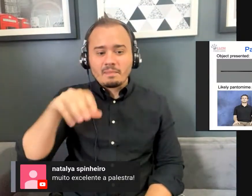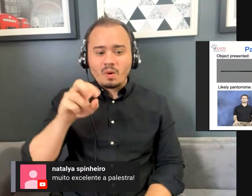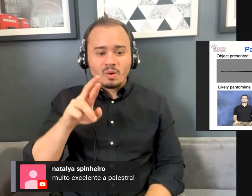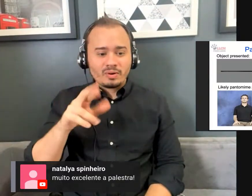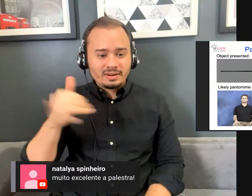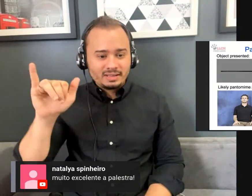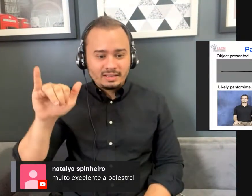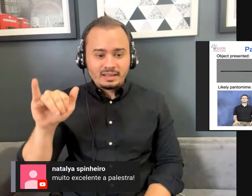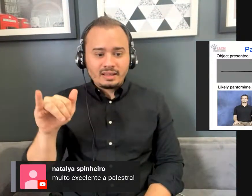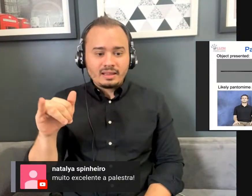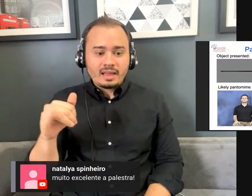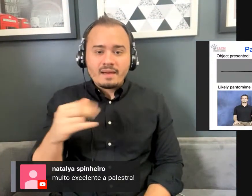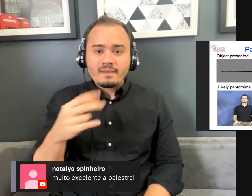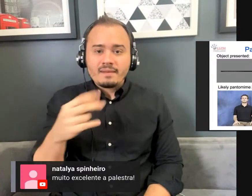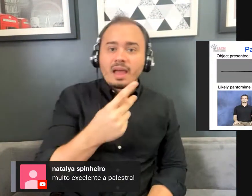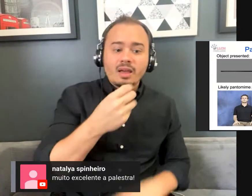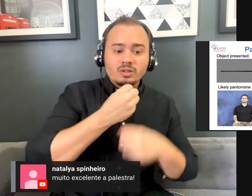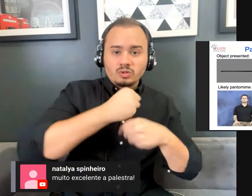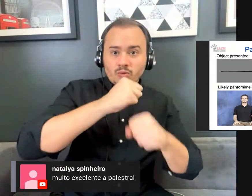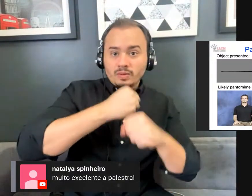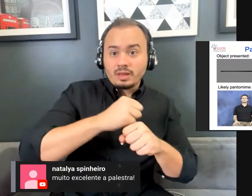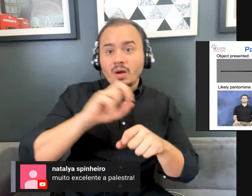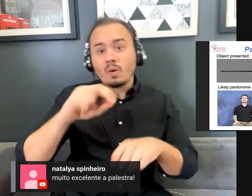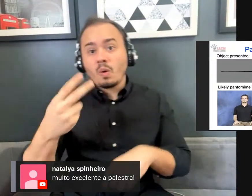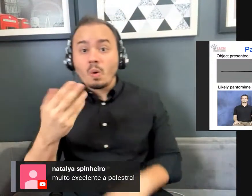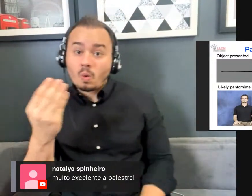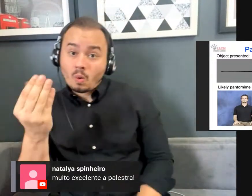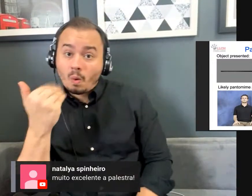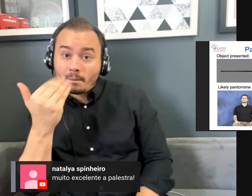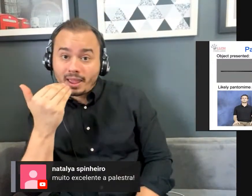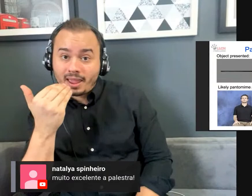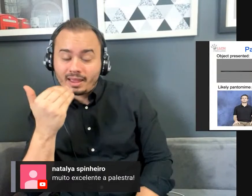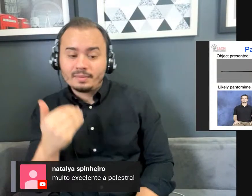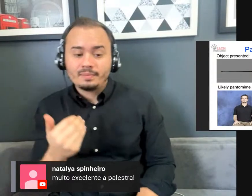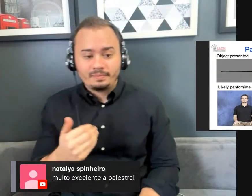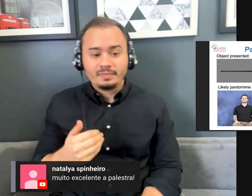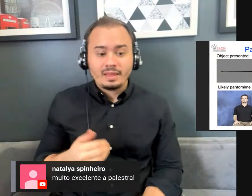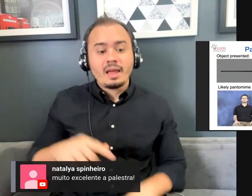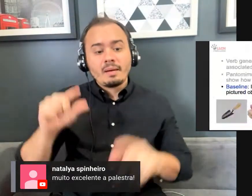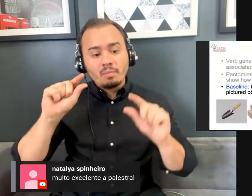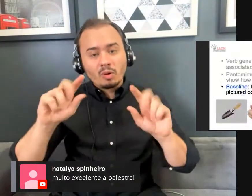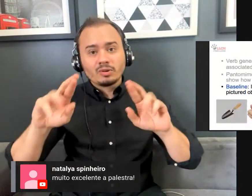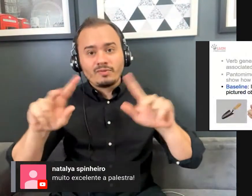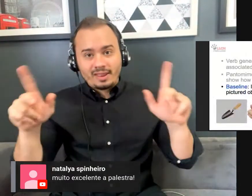to kind of control and make sure that our signers were actually producing pantomimes and not verbs.